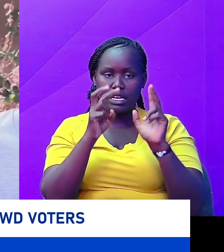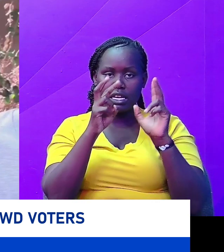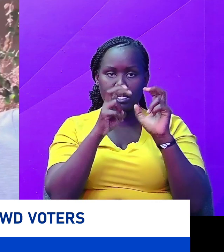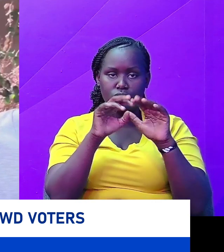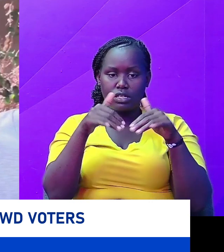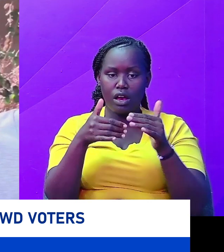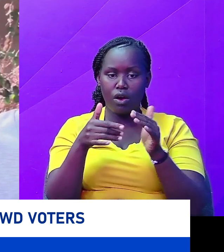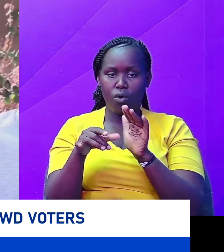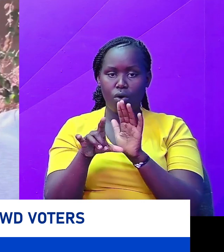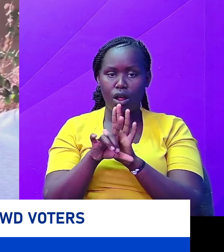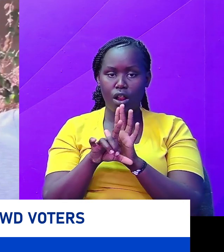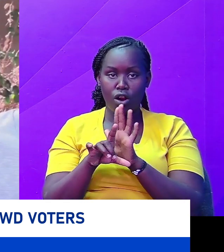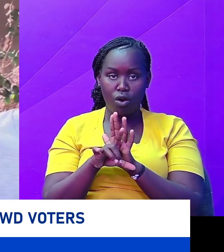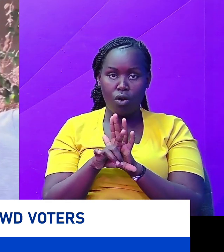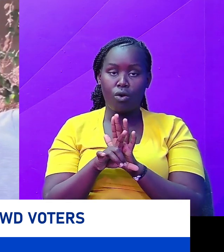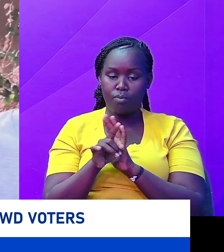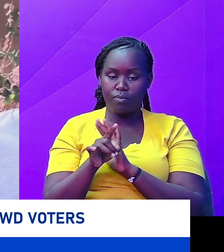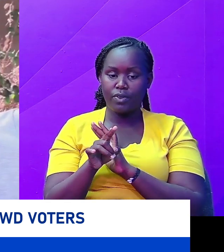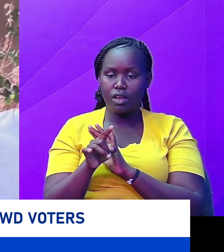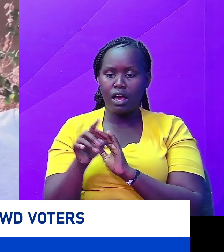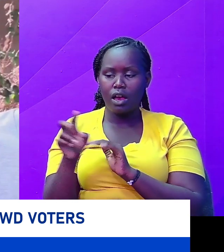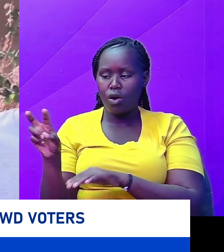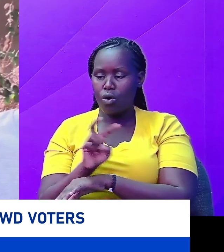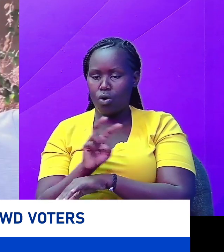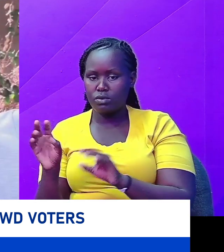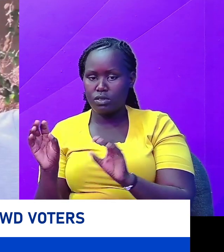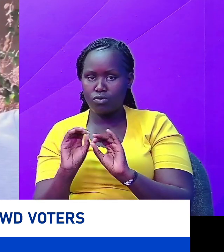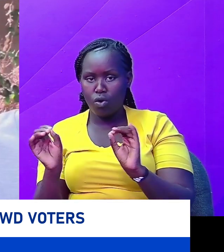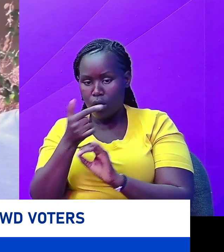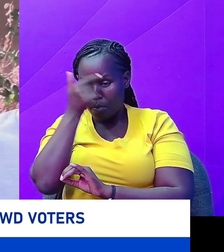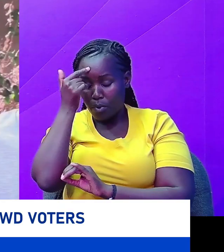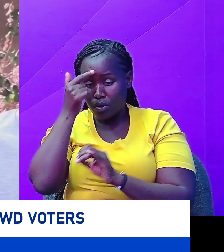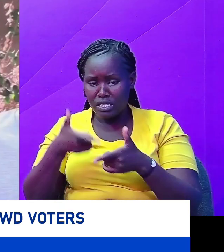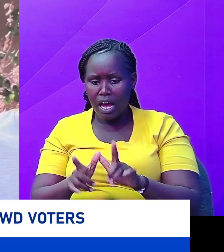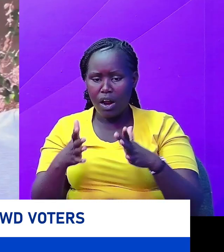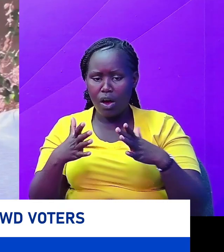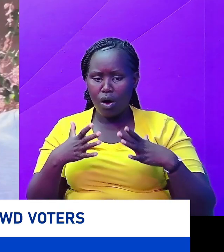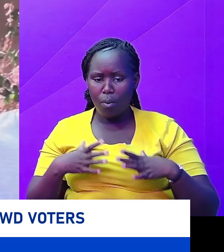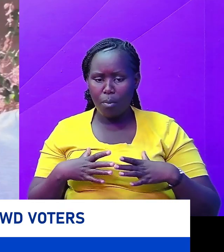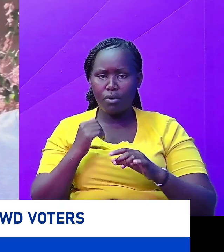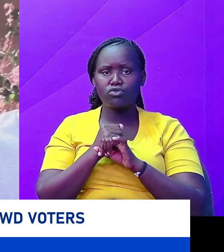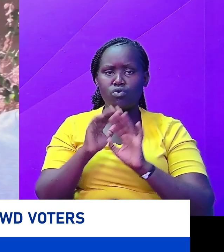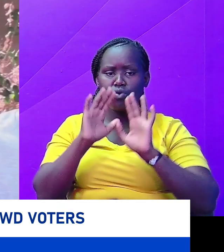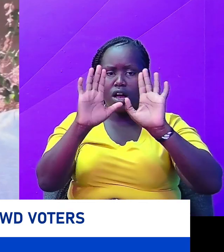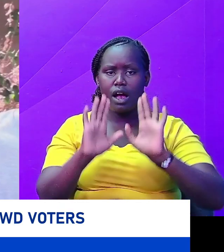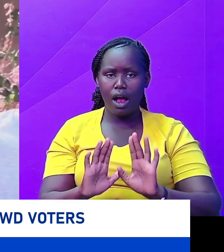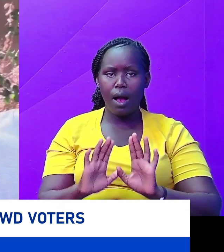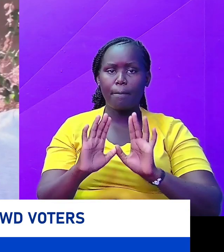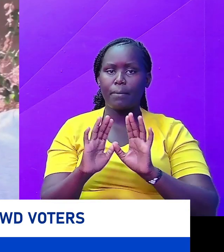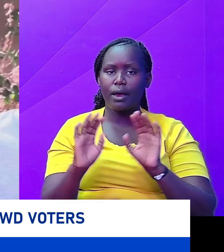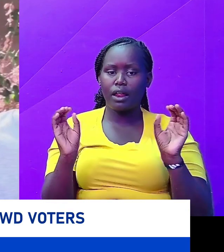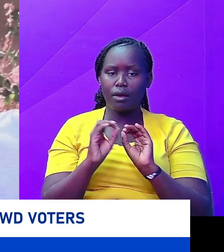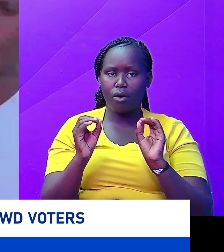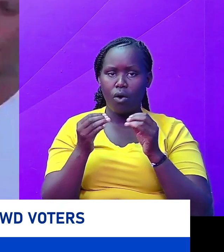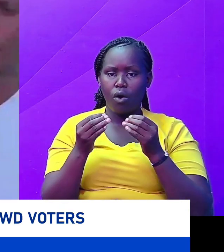law. The code of conduct was not observed because code of conduct hairuhusu mtu afanye campaign siku ya kura, hairuhusu mtu apeane pesa